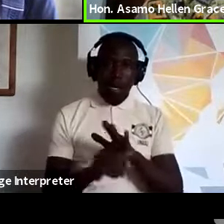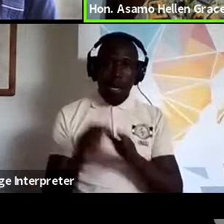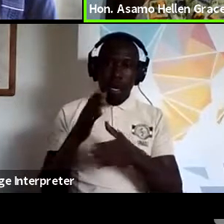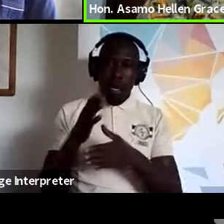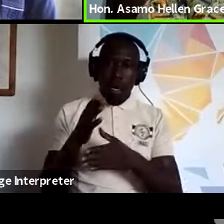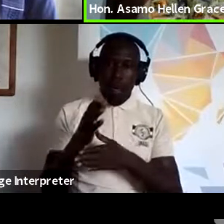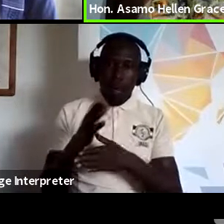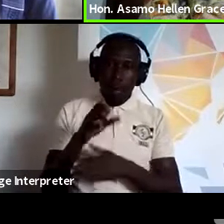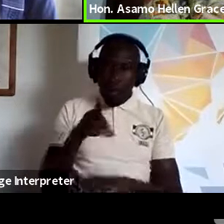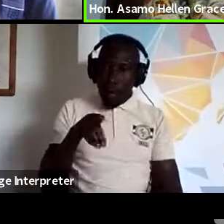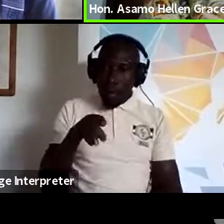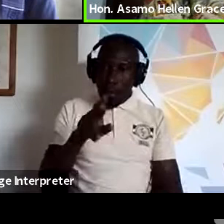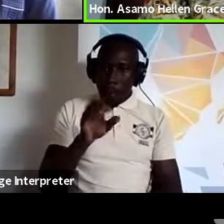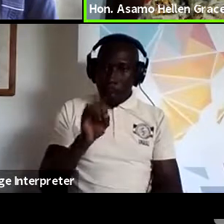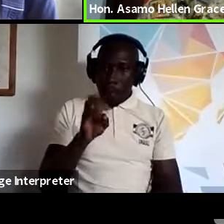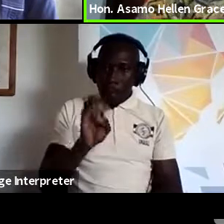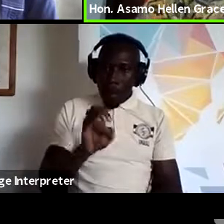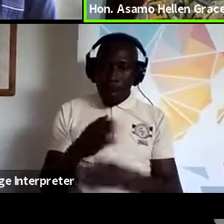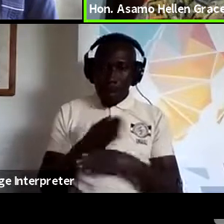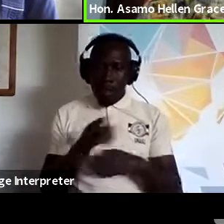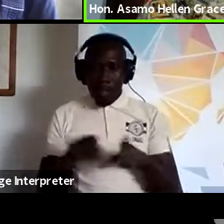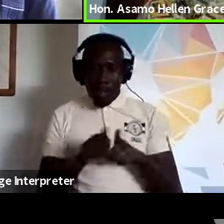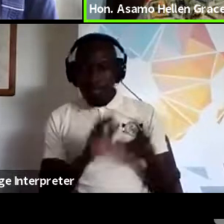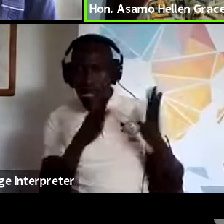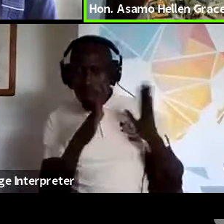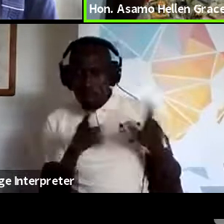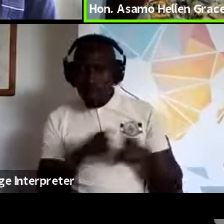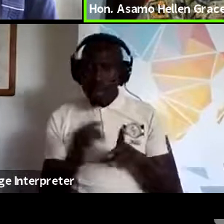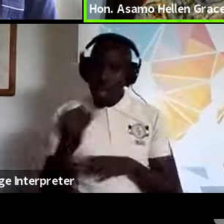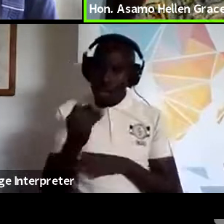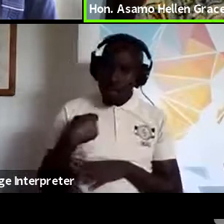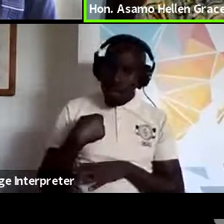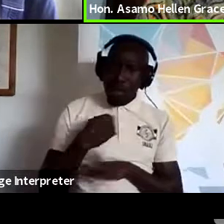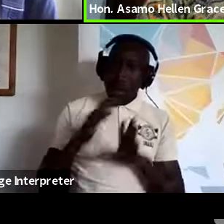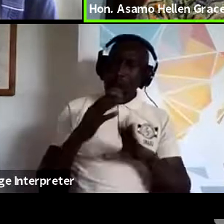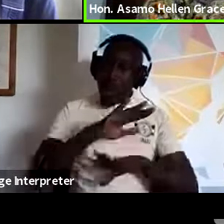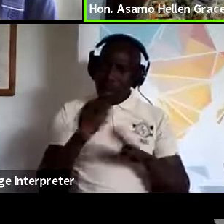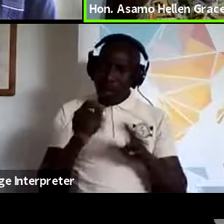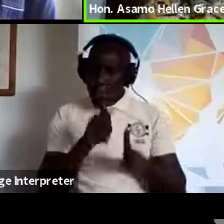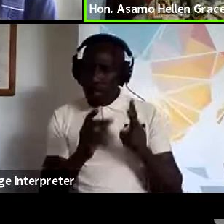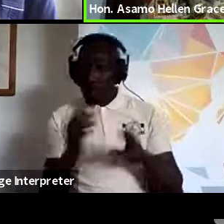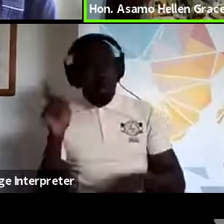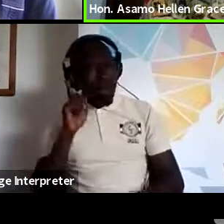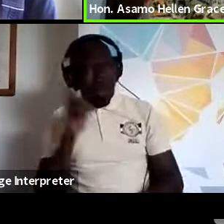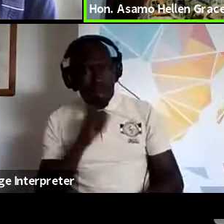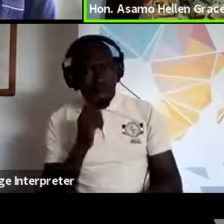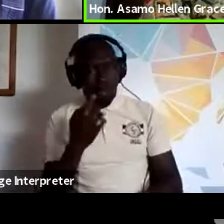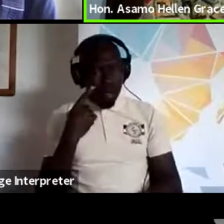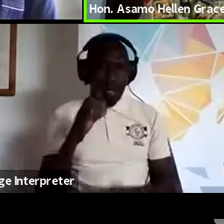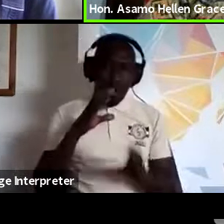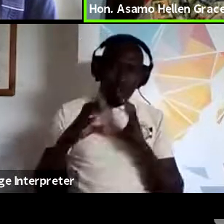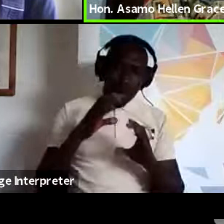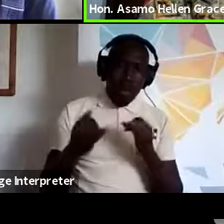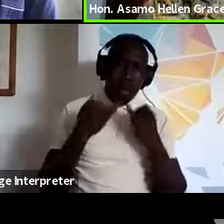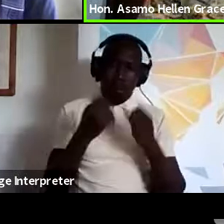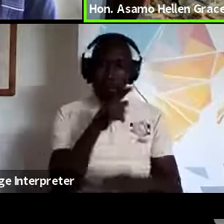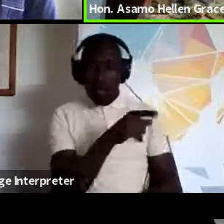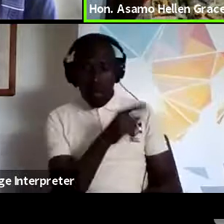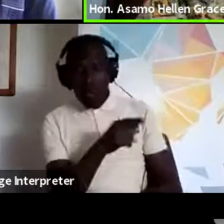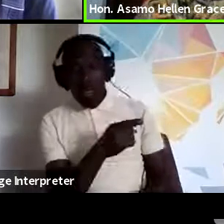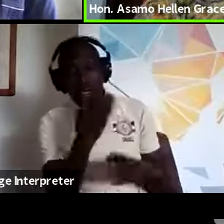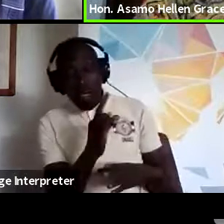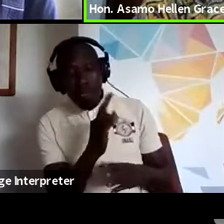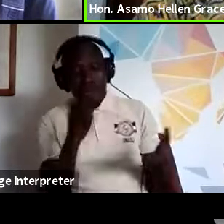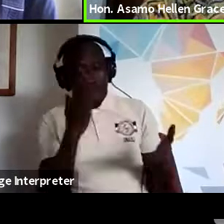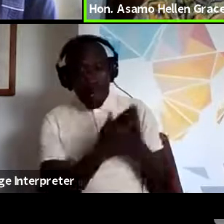the organization, and she was kept on asking me, are all these people deaf? You see, they are communicating. And I told her, Madam, now if we stop the